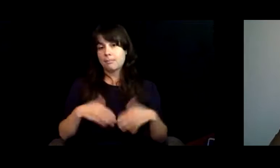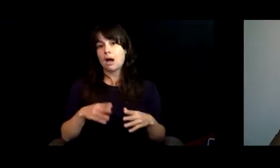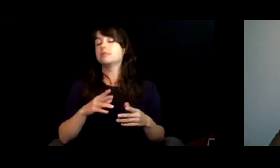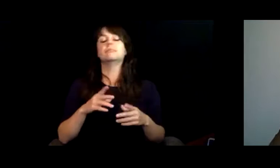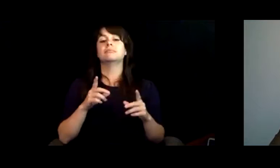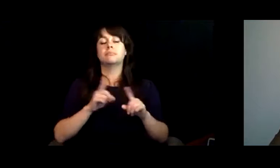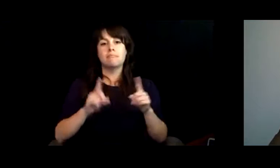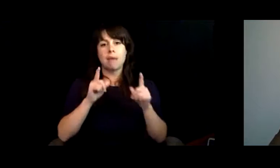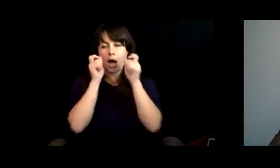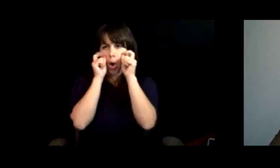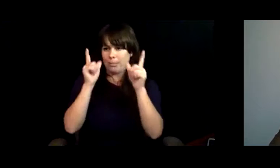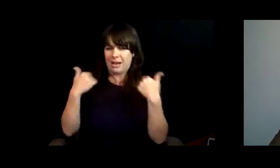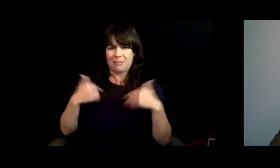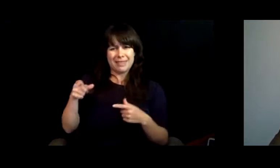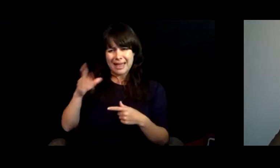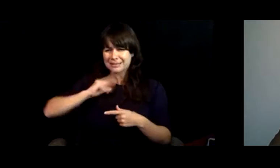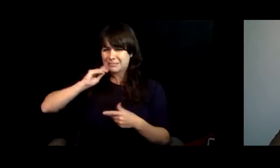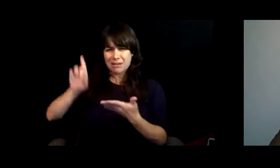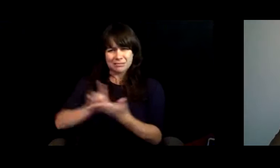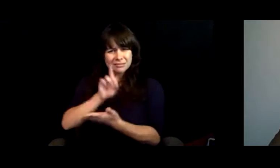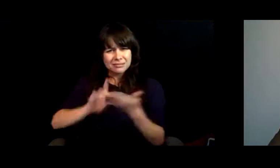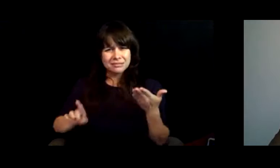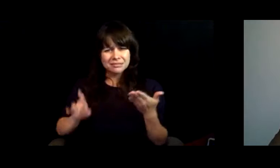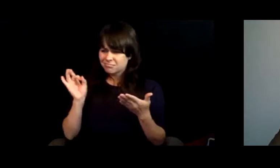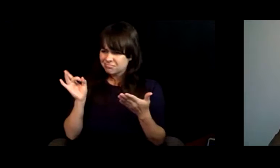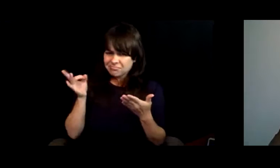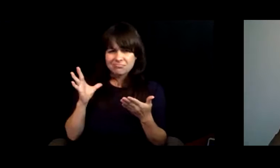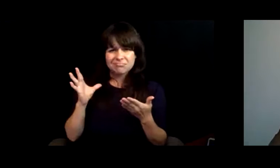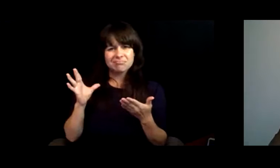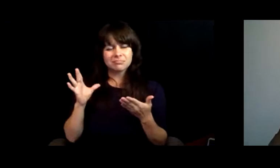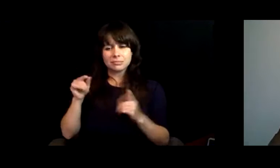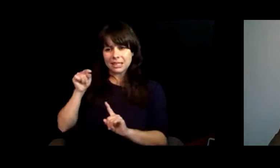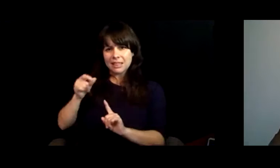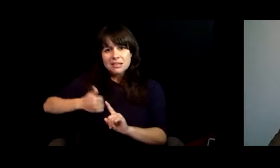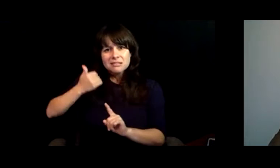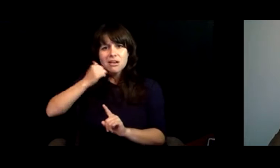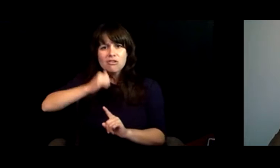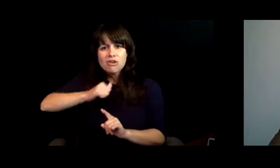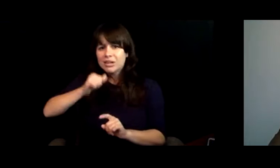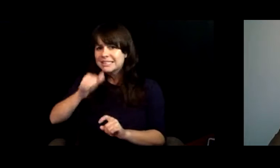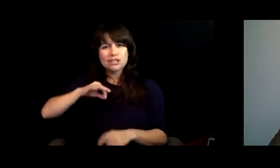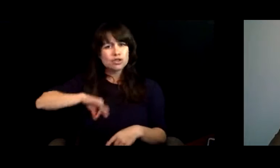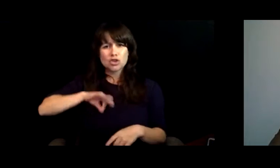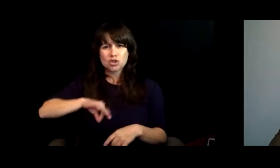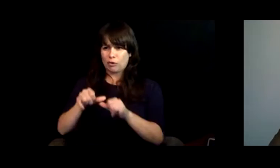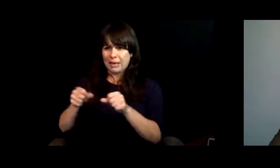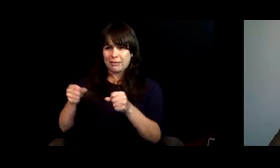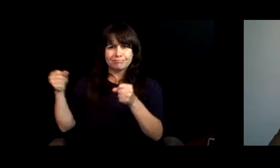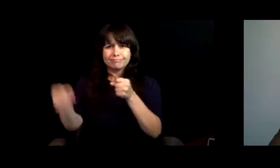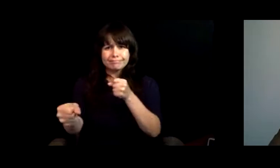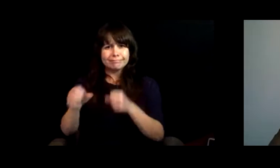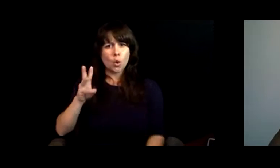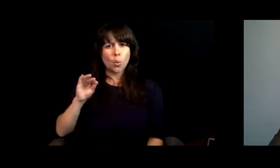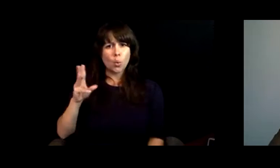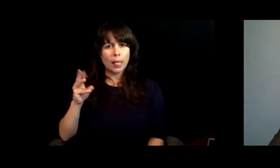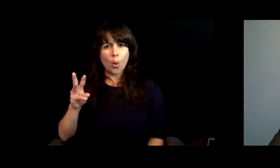were discriminated against and how poorly they were treated. This young girl didn't deserve to be in a place like Willowbrook. And if she